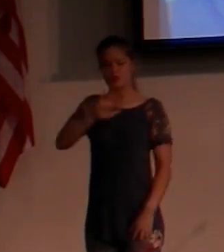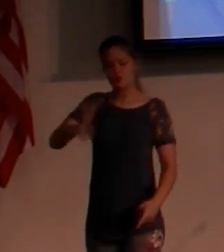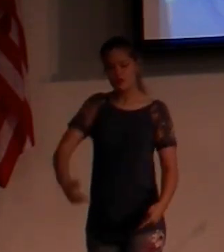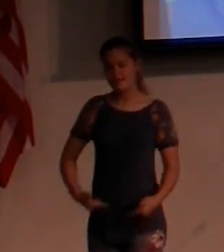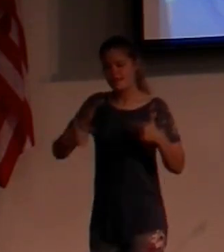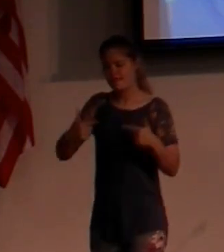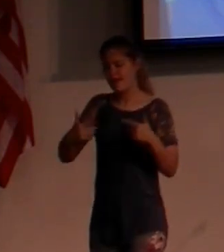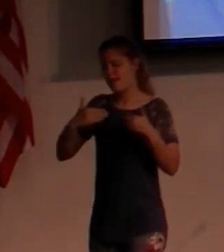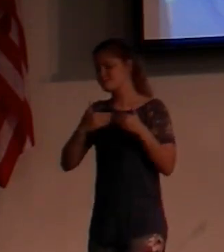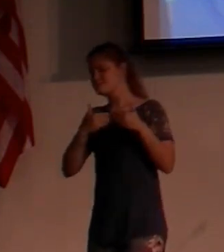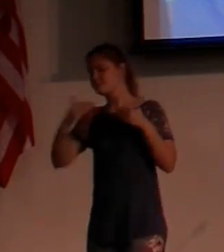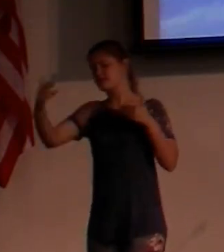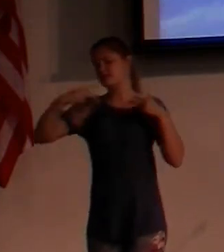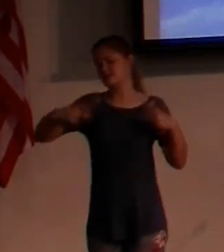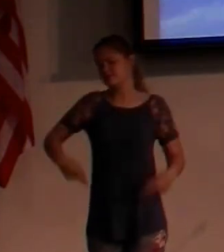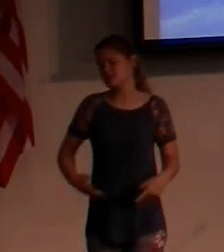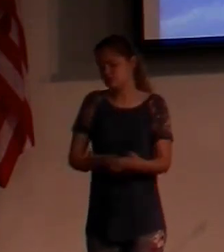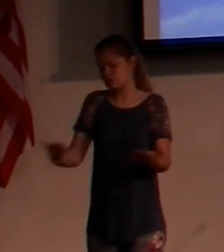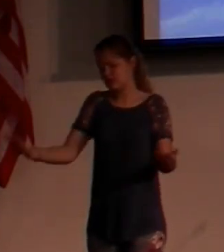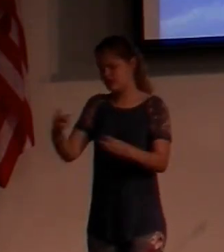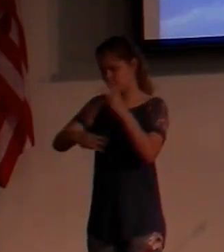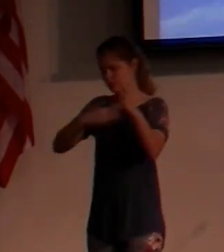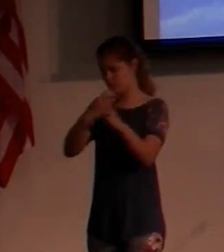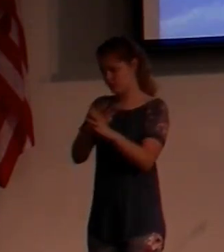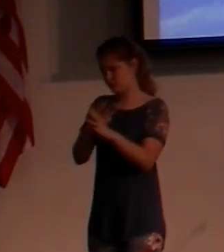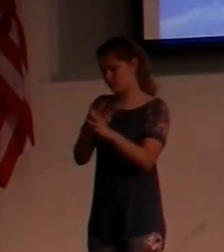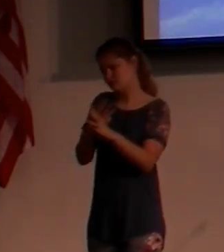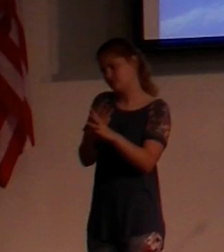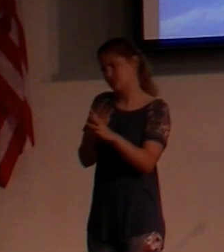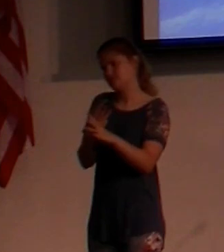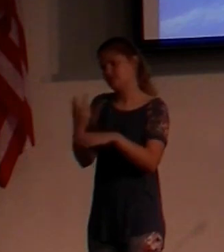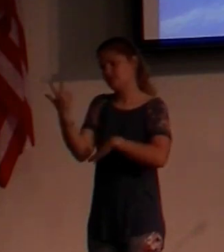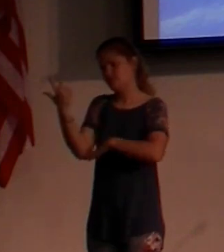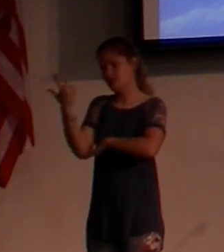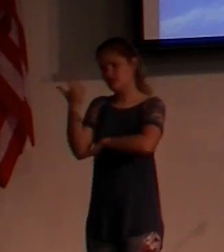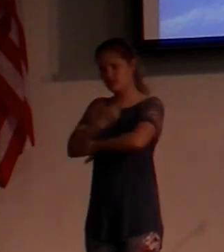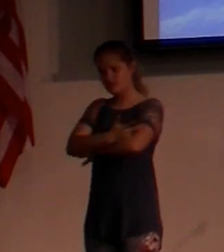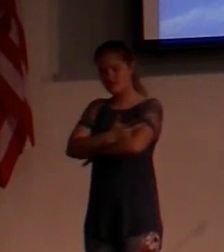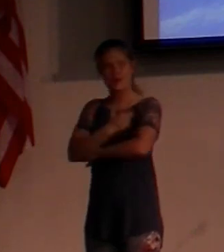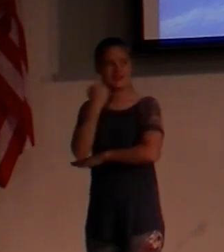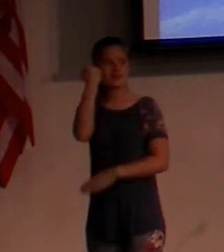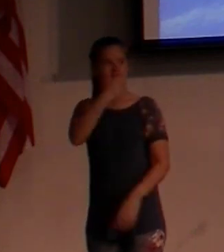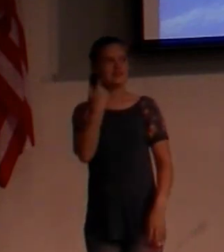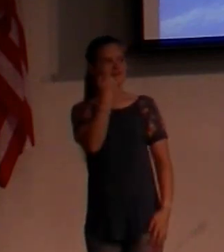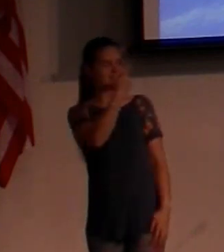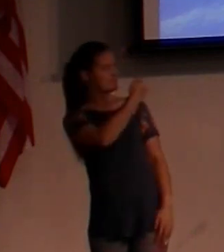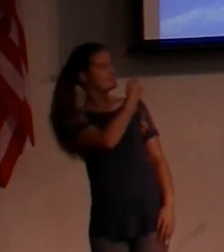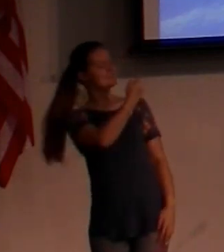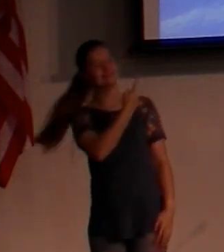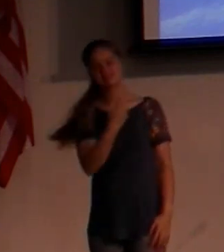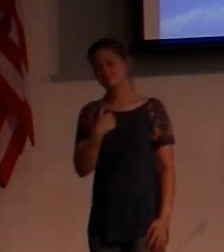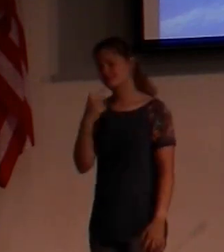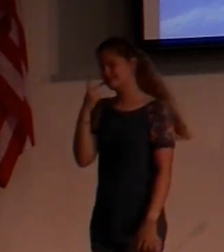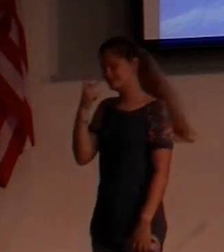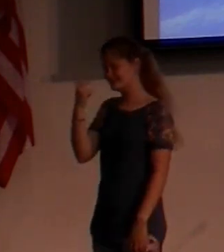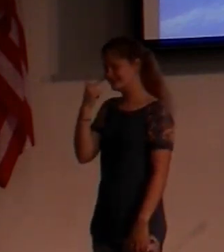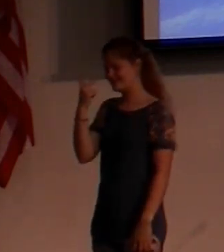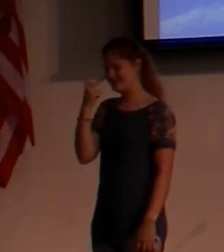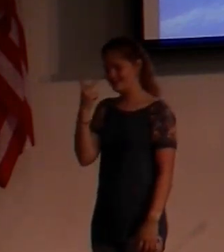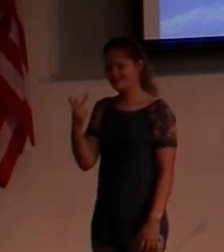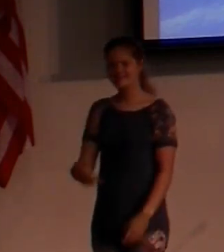physical things of this world. And so by day 3, that was the faces we were seeing, and it was a blessing. So VBS